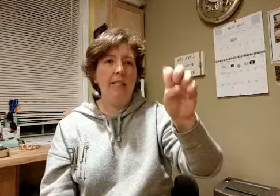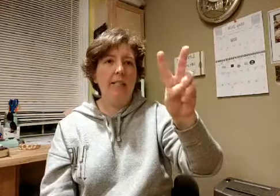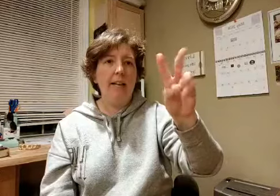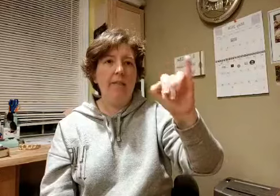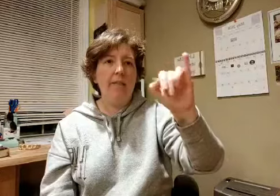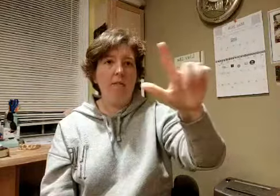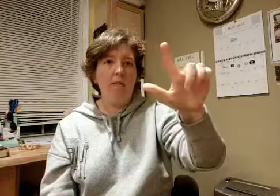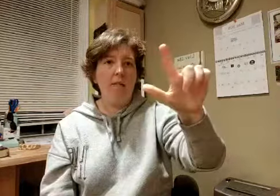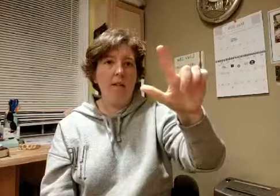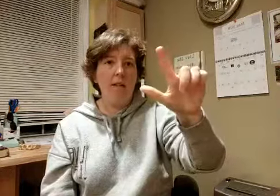Daredevil.